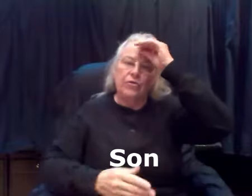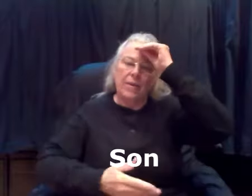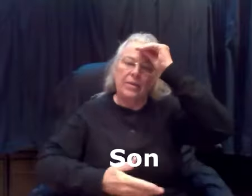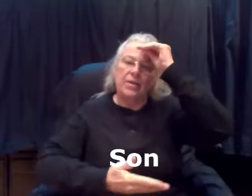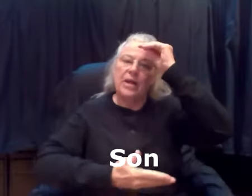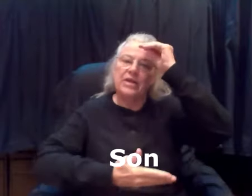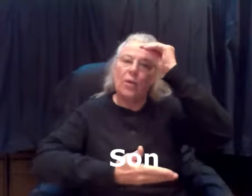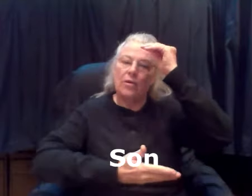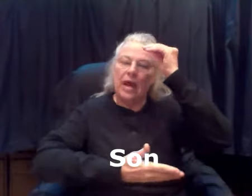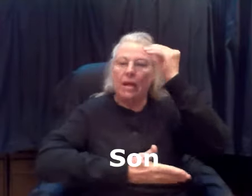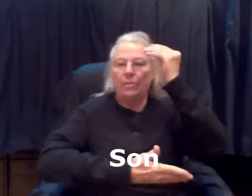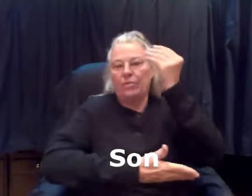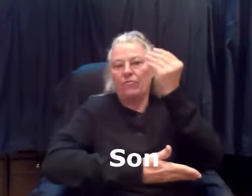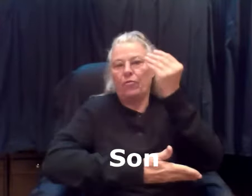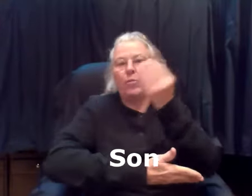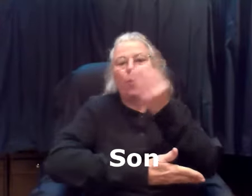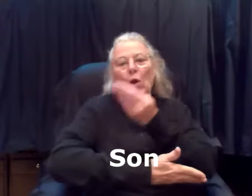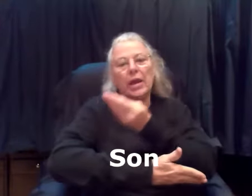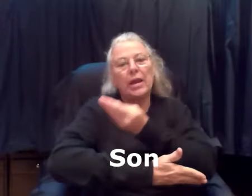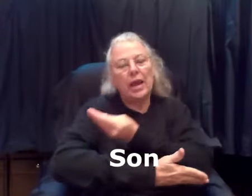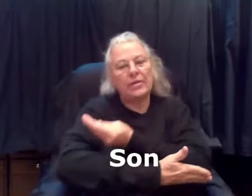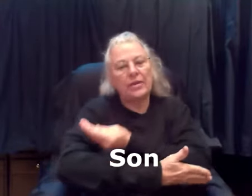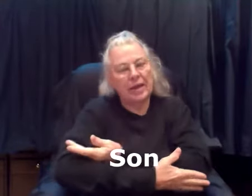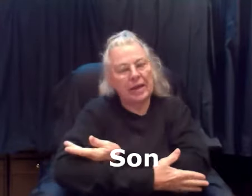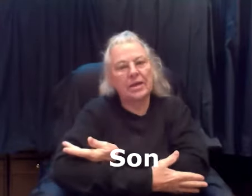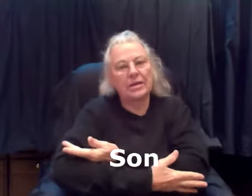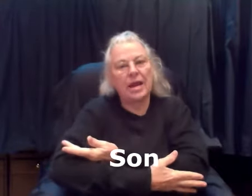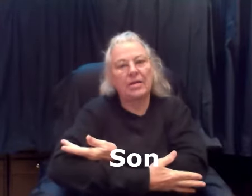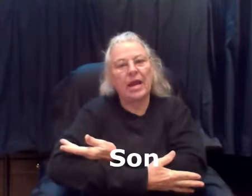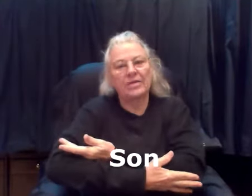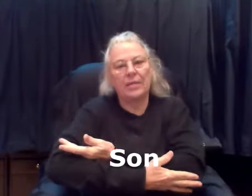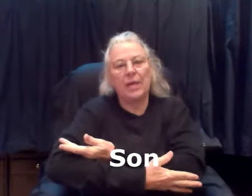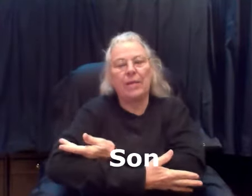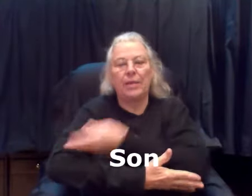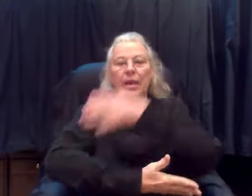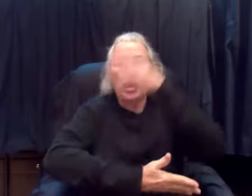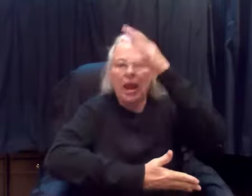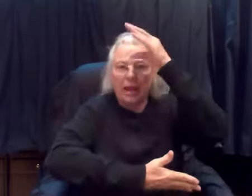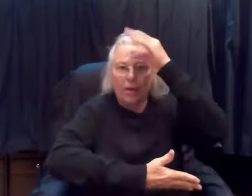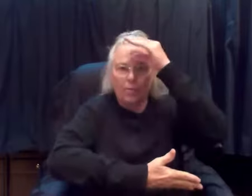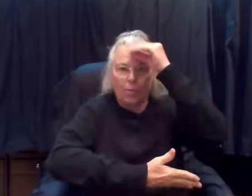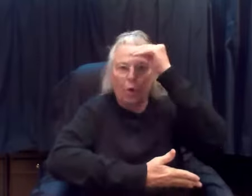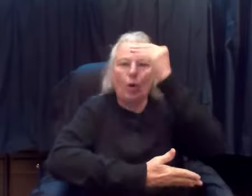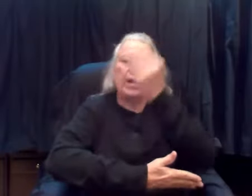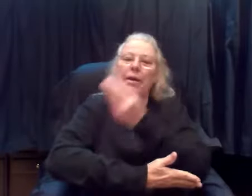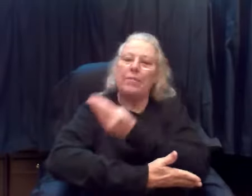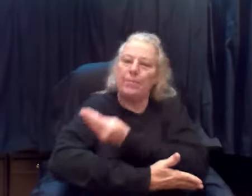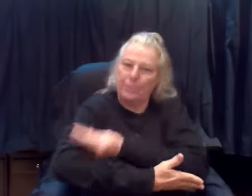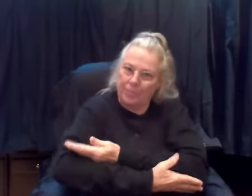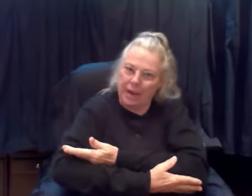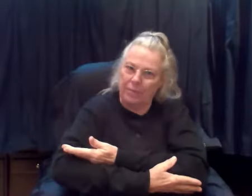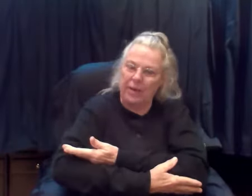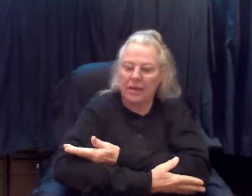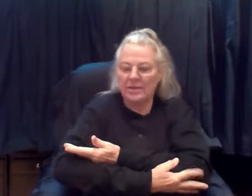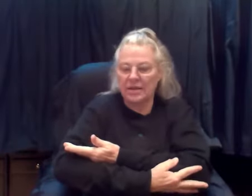grabbing the baseball cap for a boy and then laying it down as a baby. A boy, baby is a